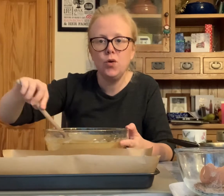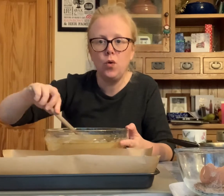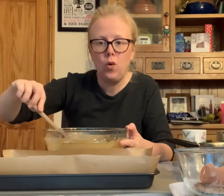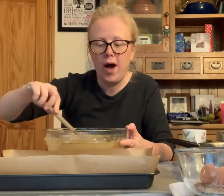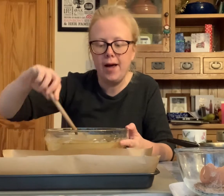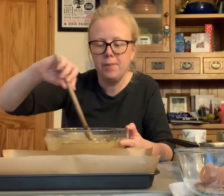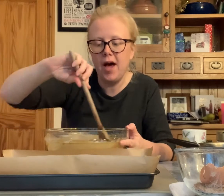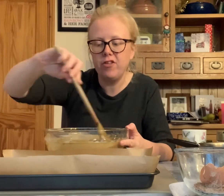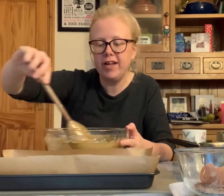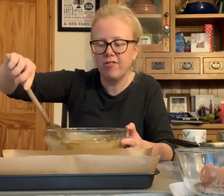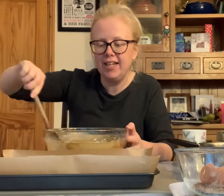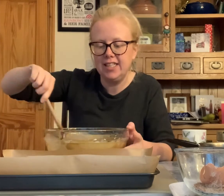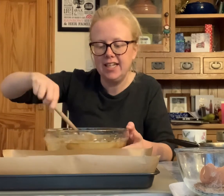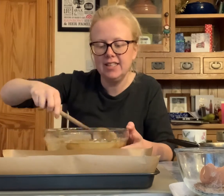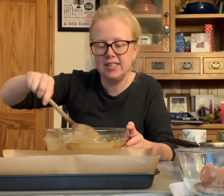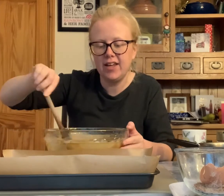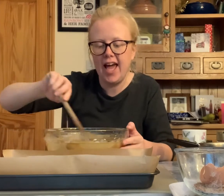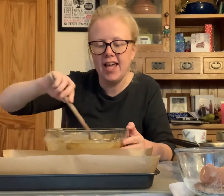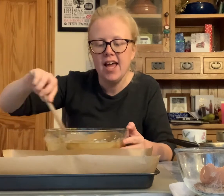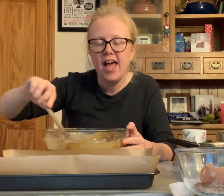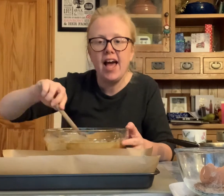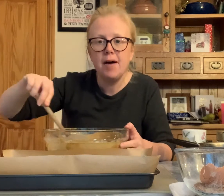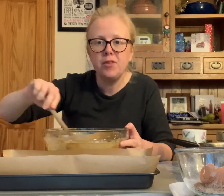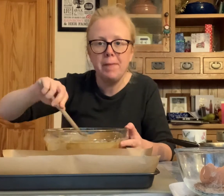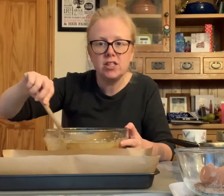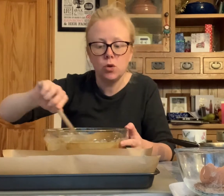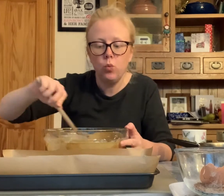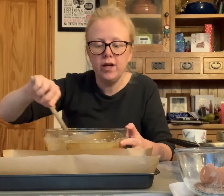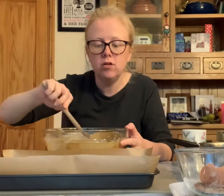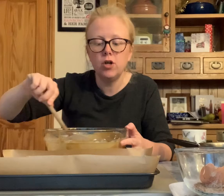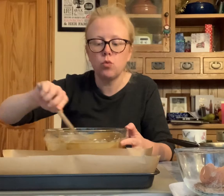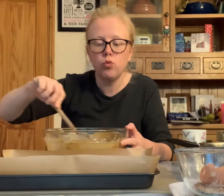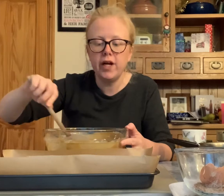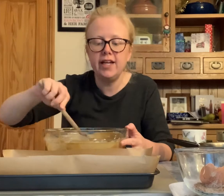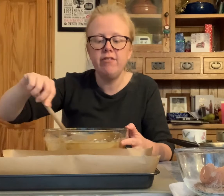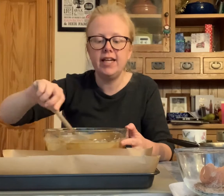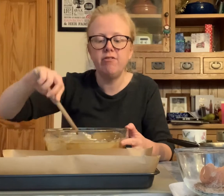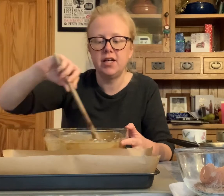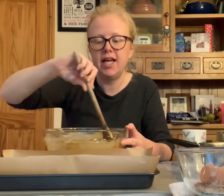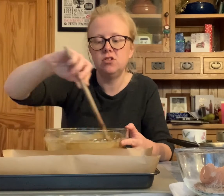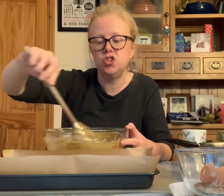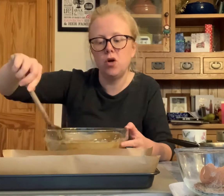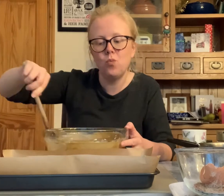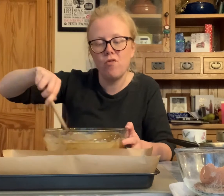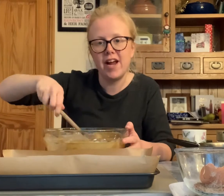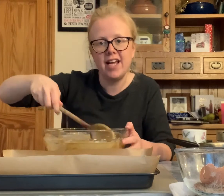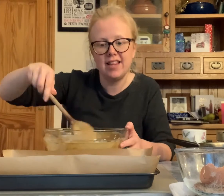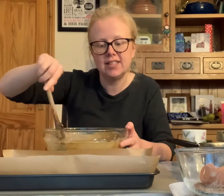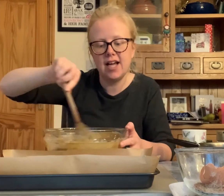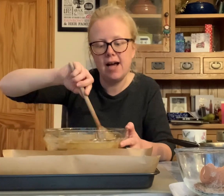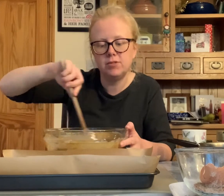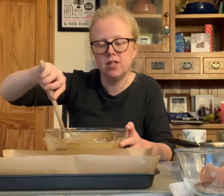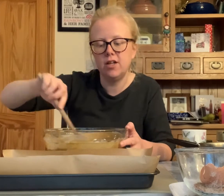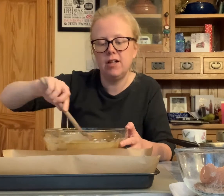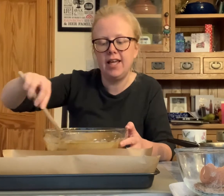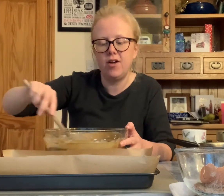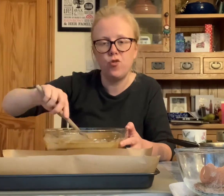your other ingredients, okay, the mixture will look really, really runny. Don't worry, that's absolutely